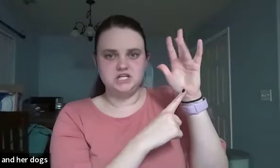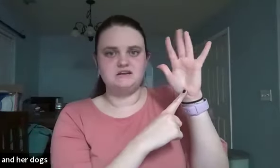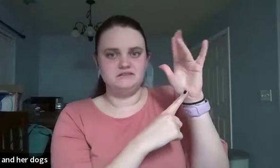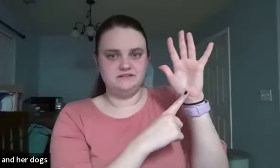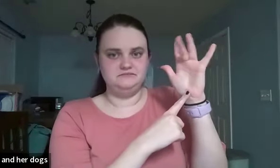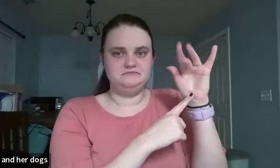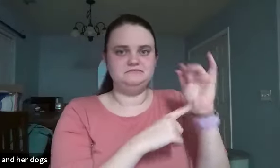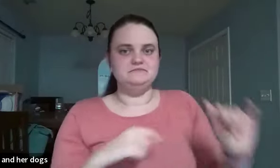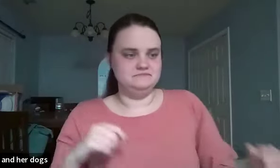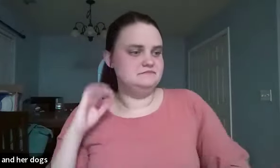jack-o'-lantern.